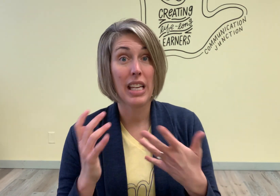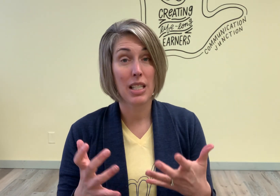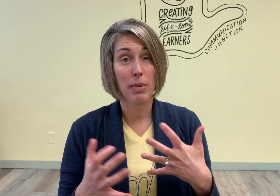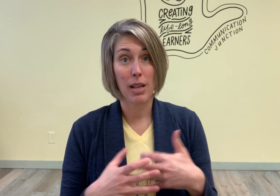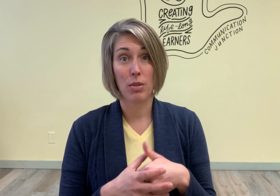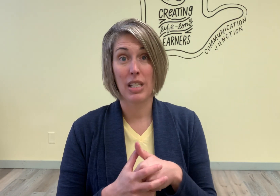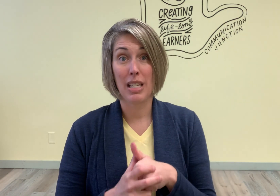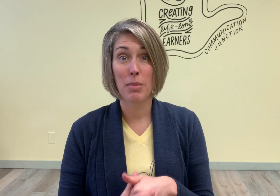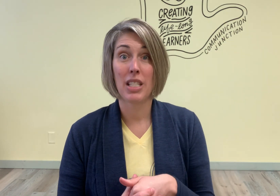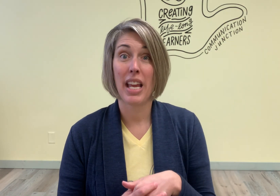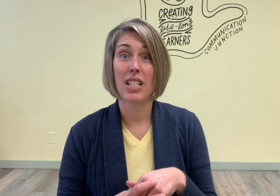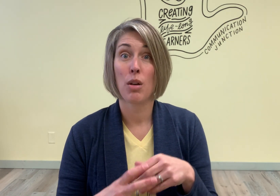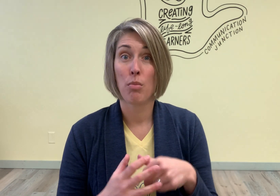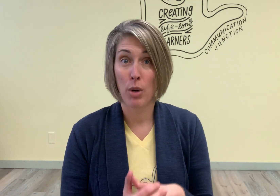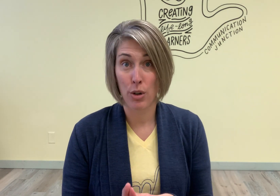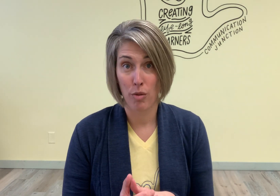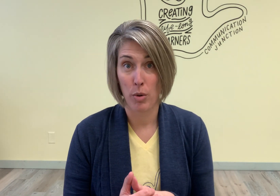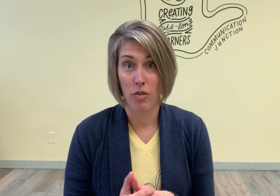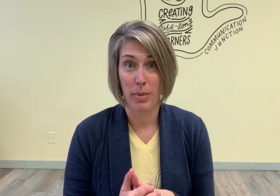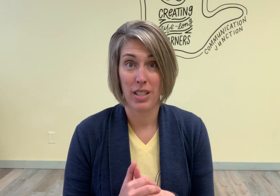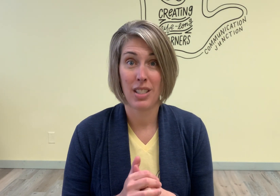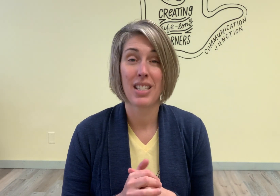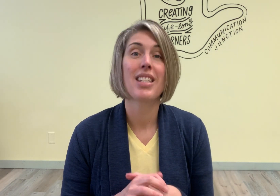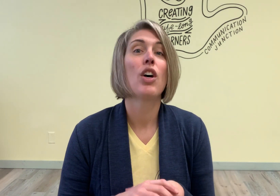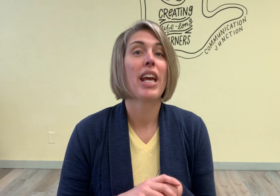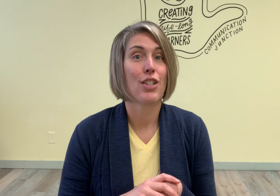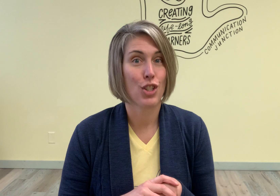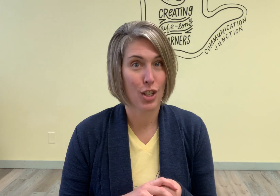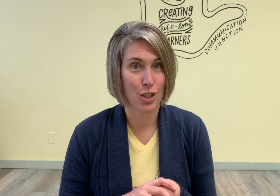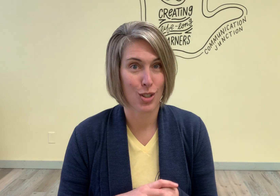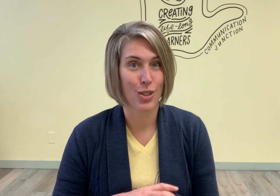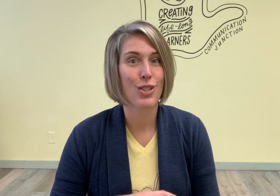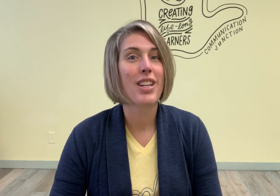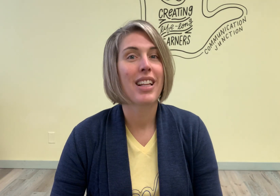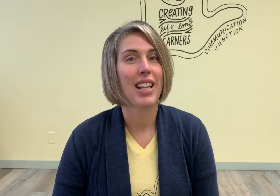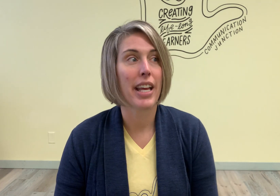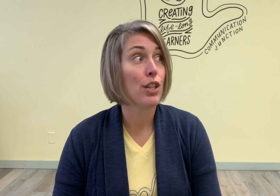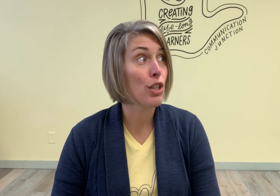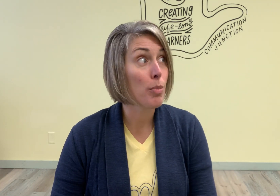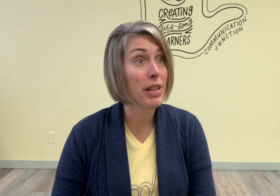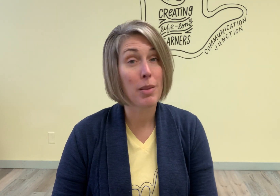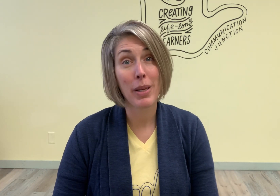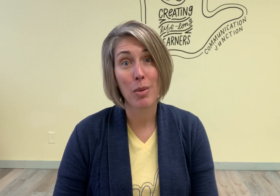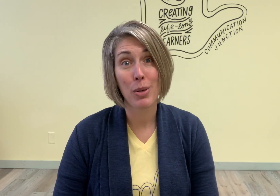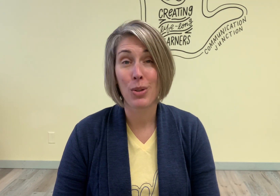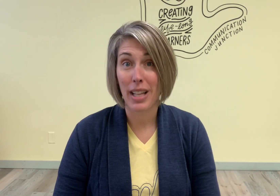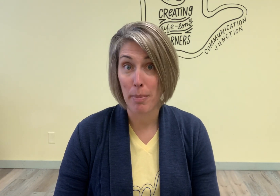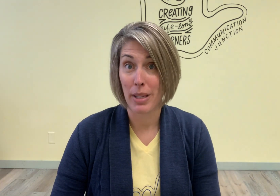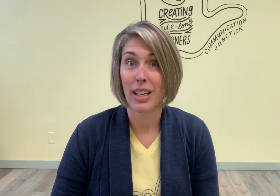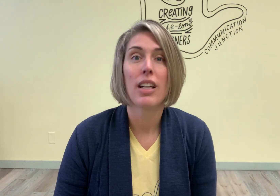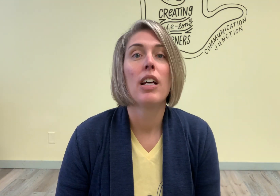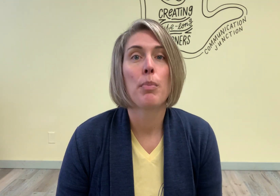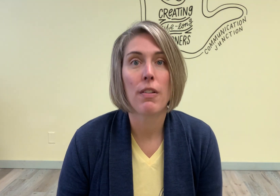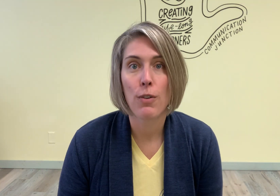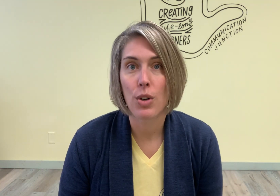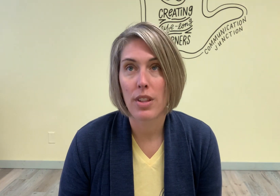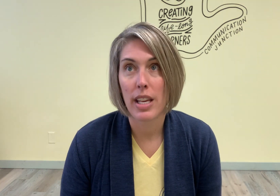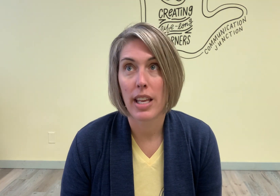to be able to imitate motor movements and gestures like so big, peekaboo, clapping, before they